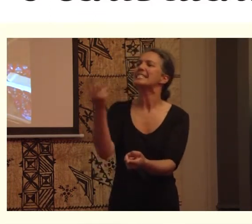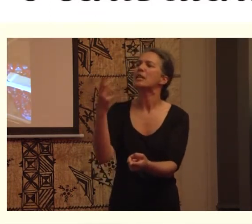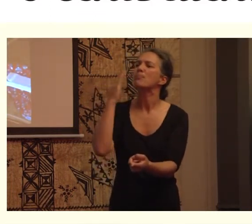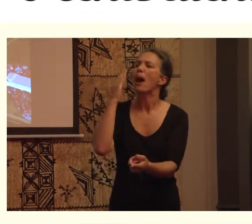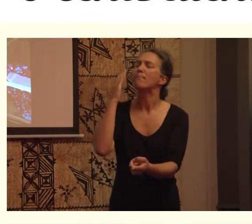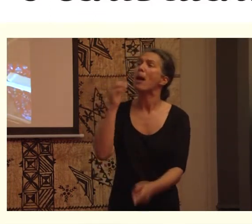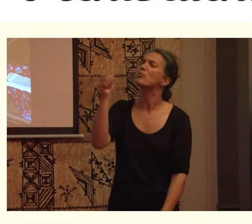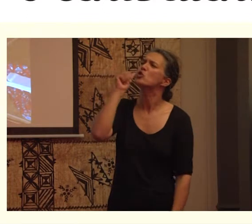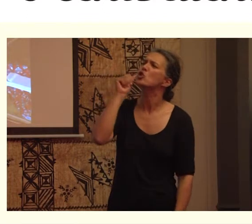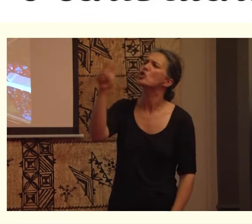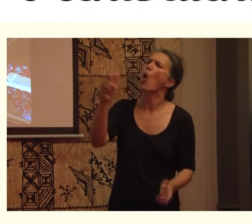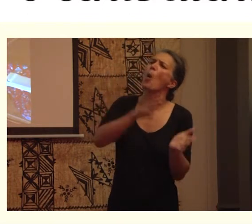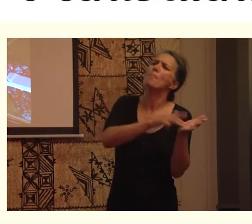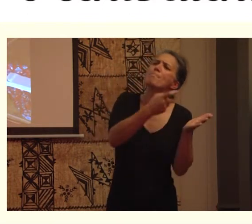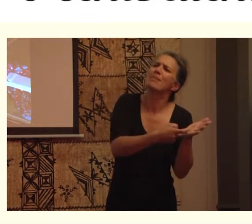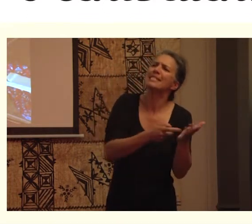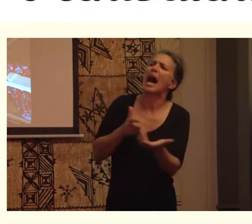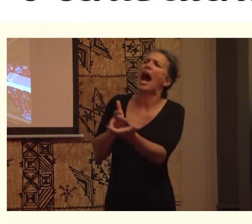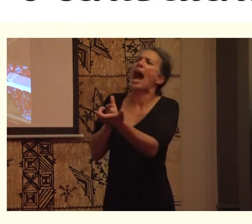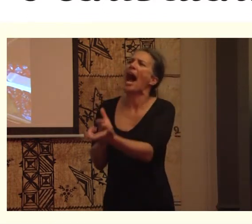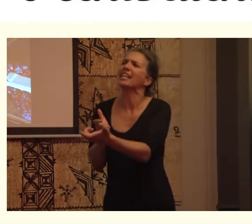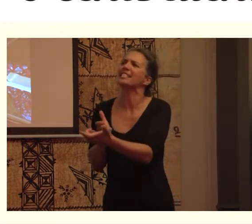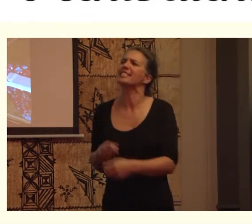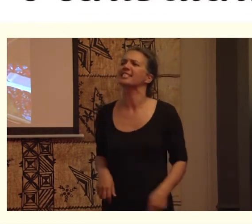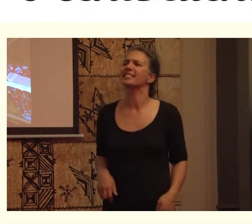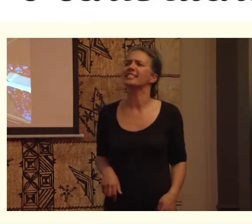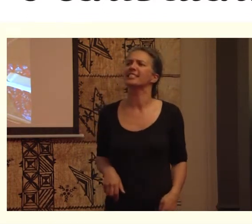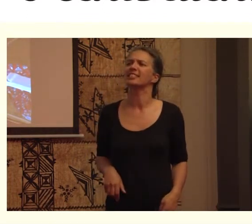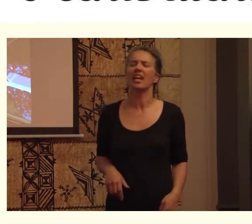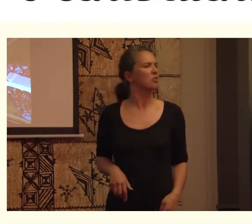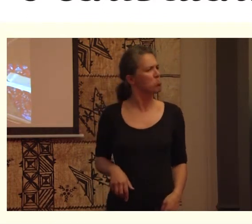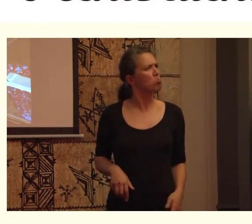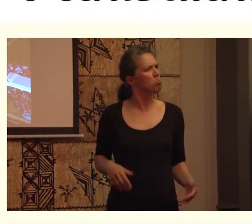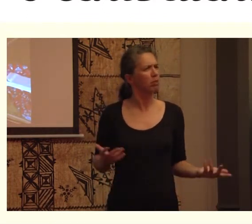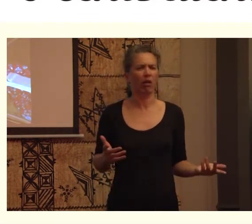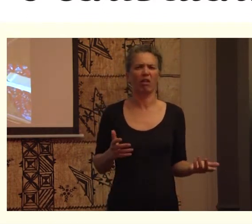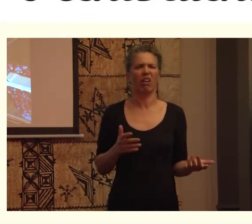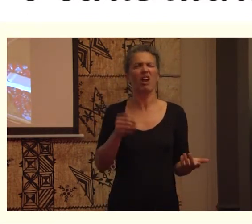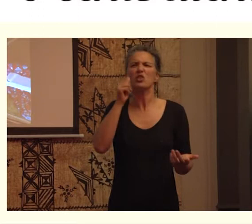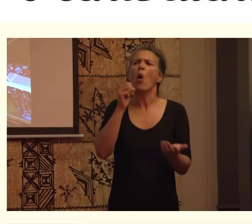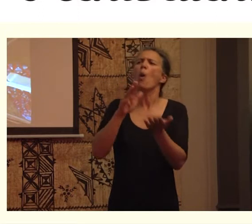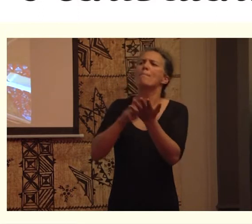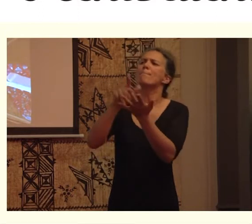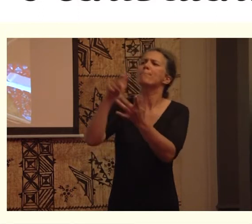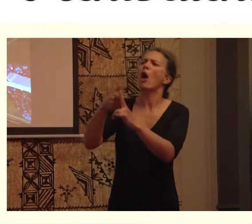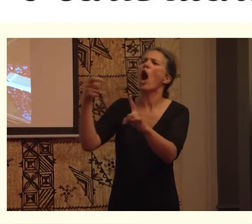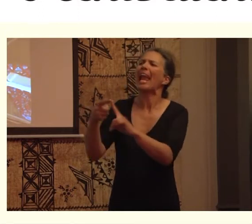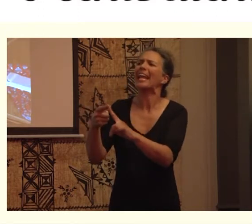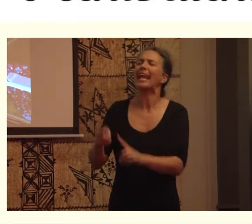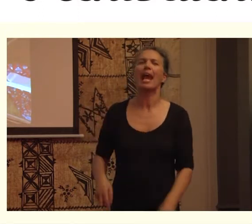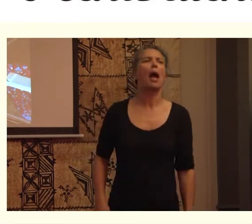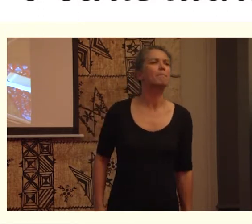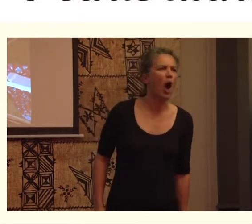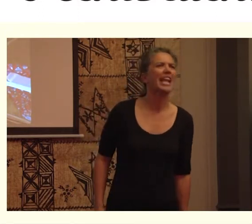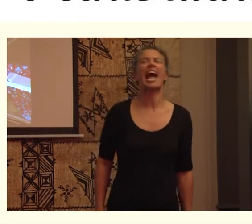her, do you know Mr. Hunt? And she was like, Mr. Hunt? And he was like, yeah, Mike. And she continued to say that name out loud in front of everybody. And she